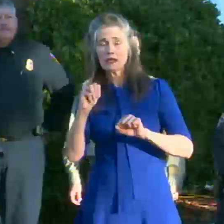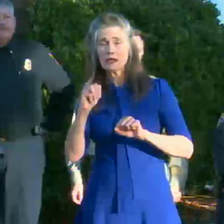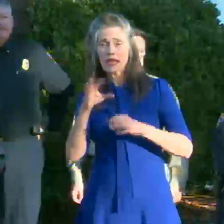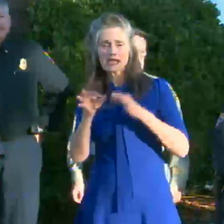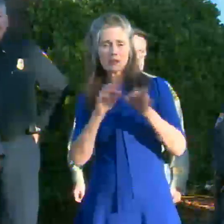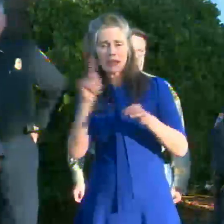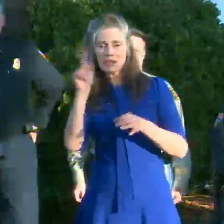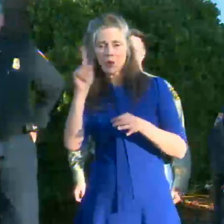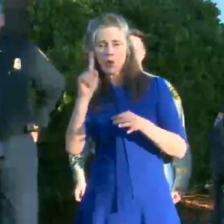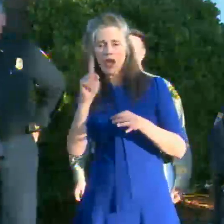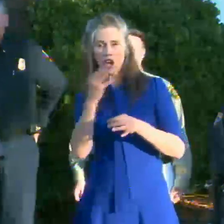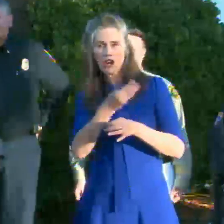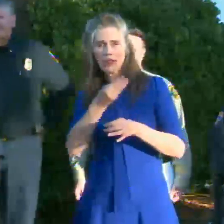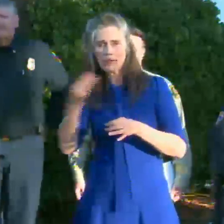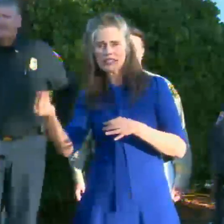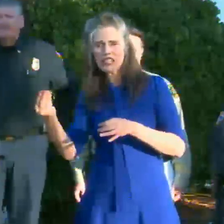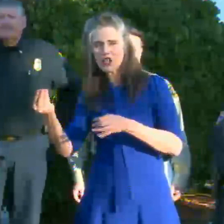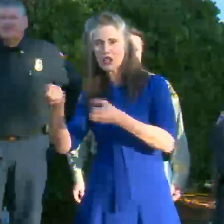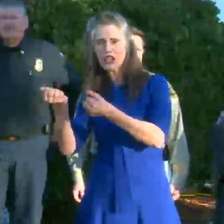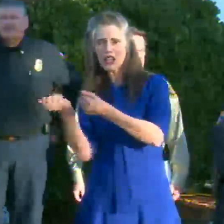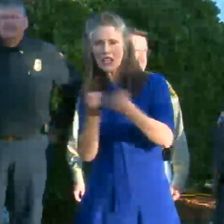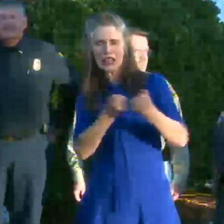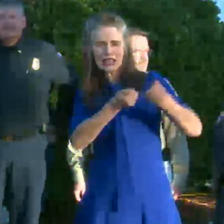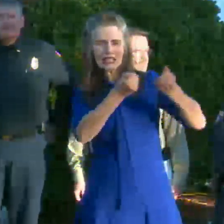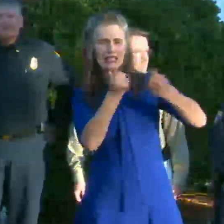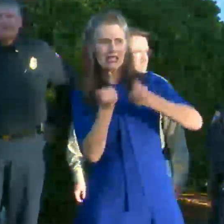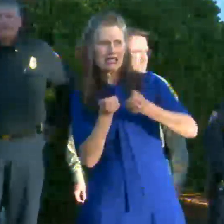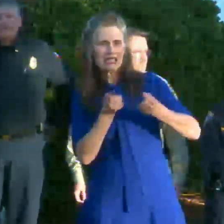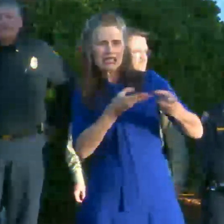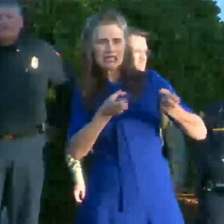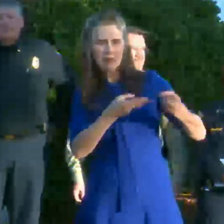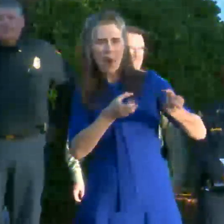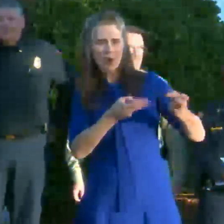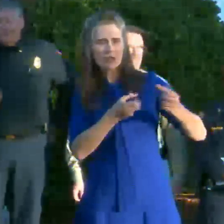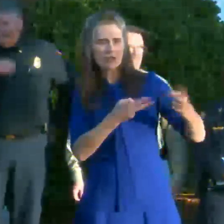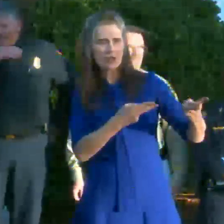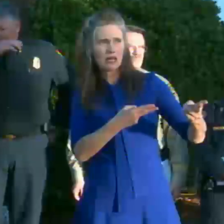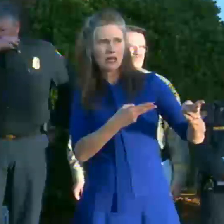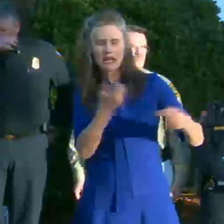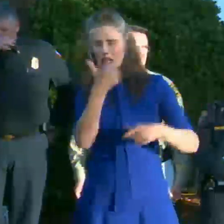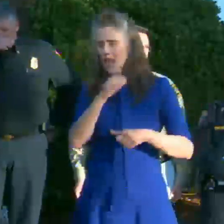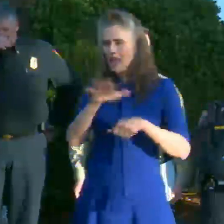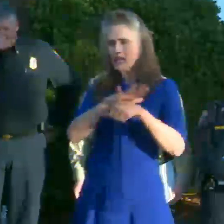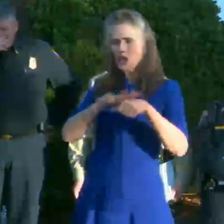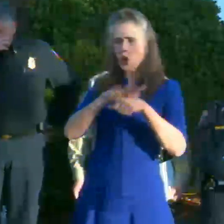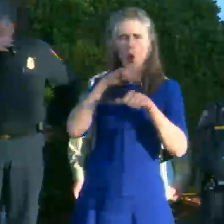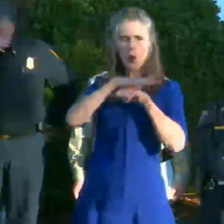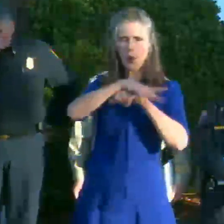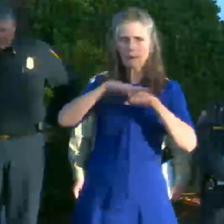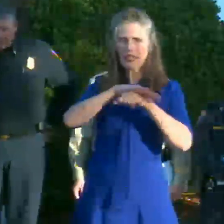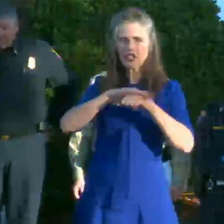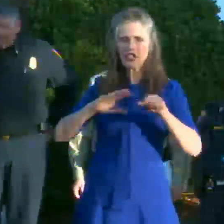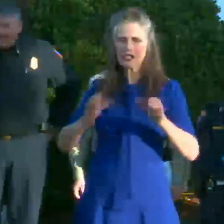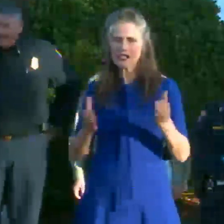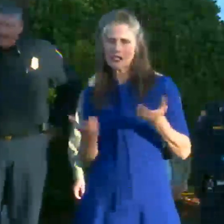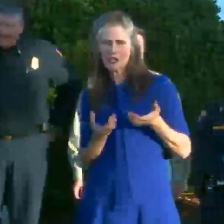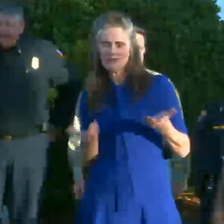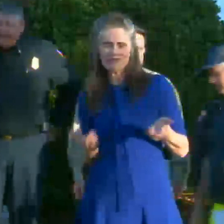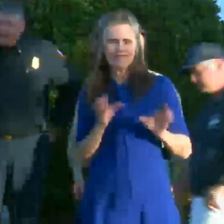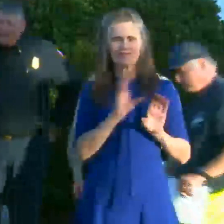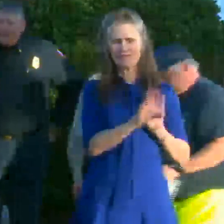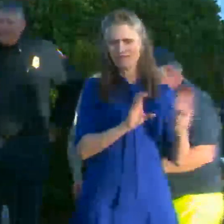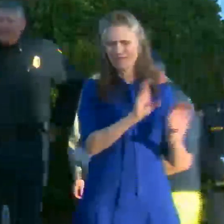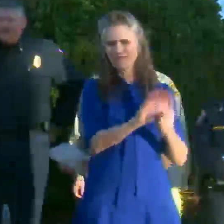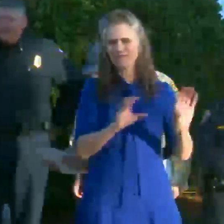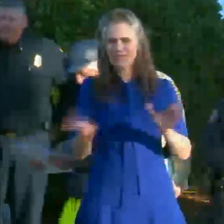of. Okay, the question is, where is all the material being disposed of? Including whether it's being put on any of the local beaches. Tom, can you address that?